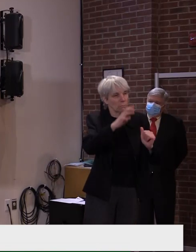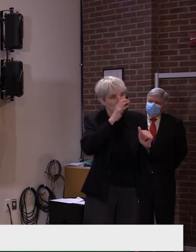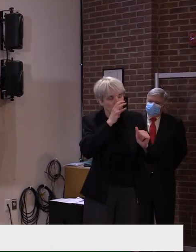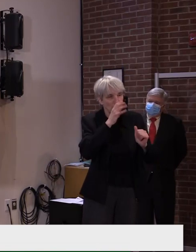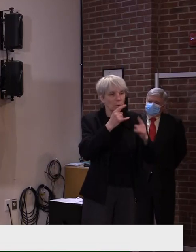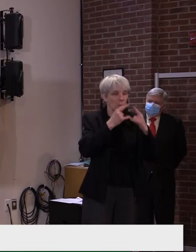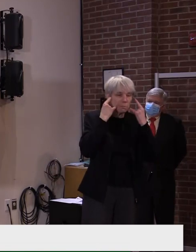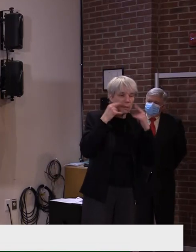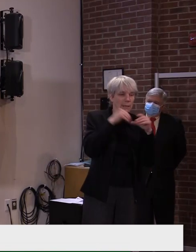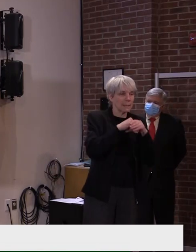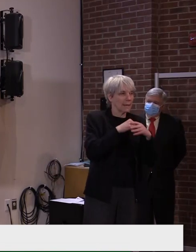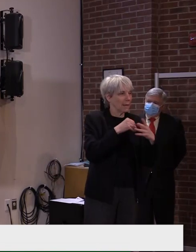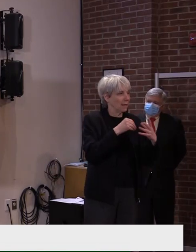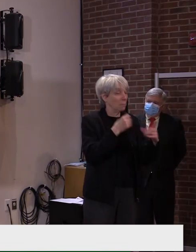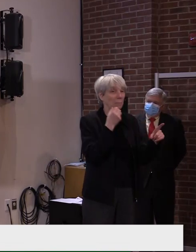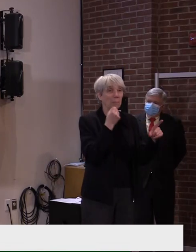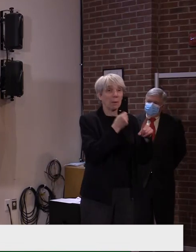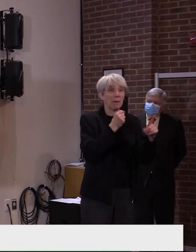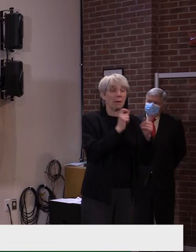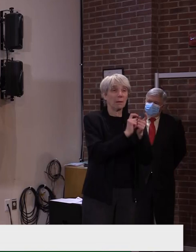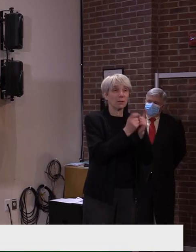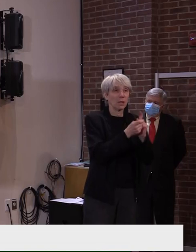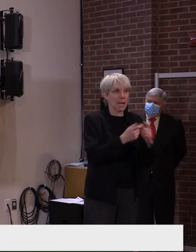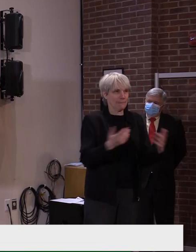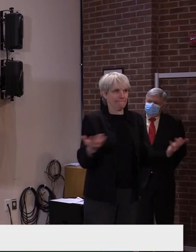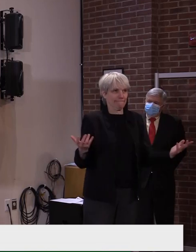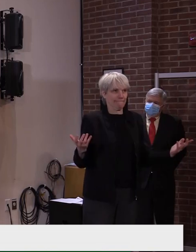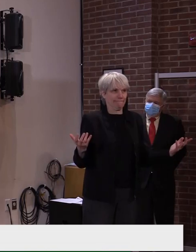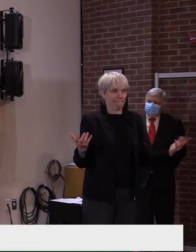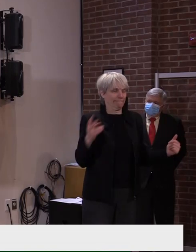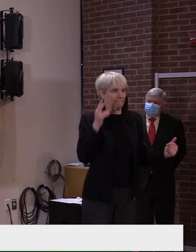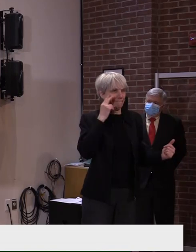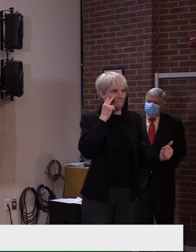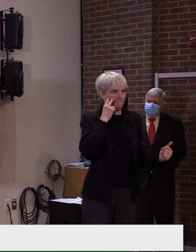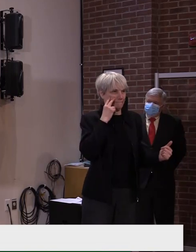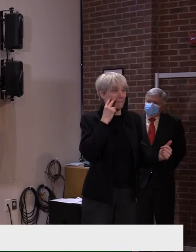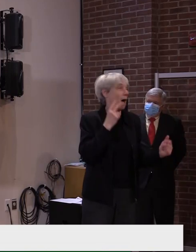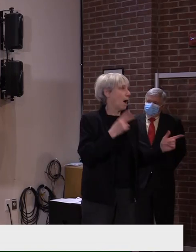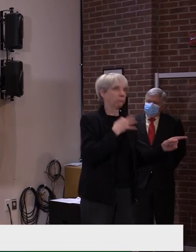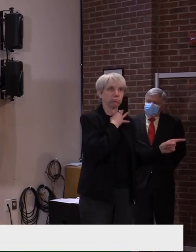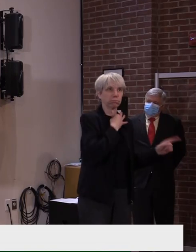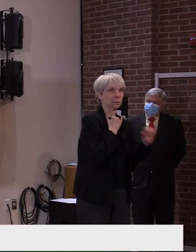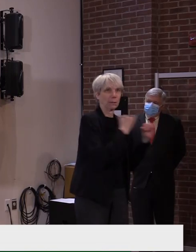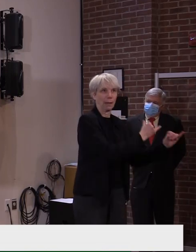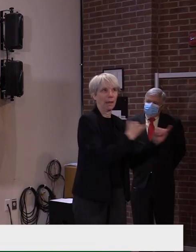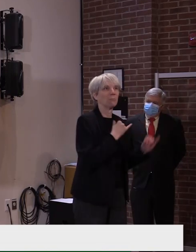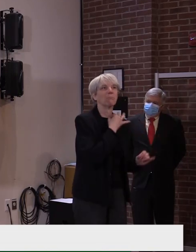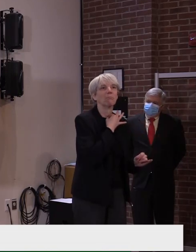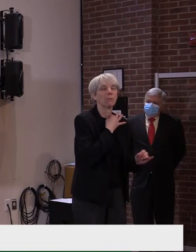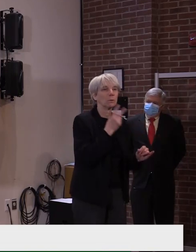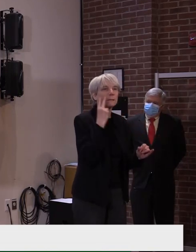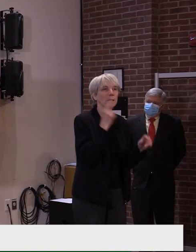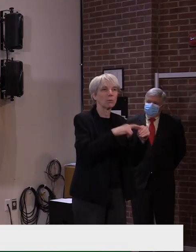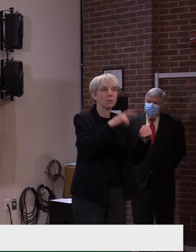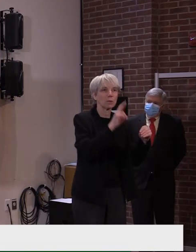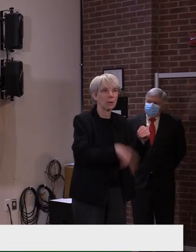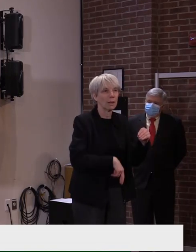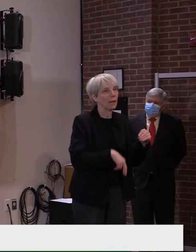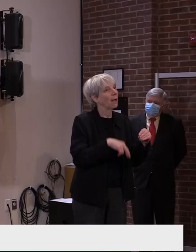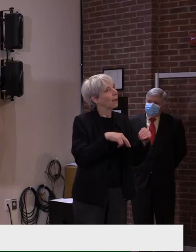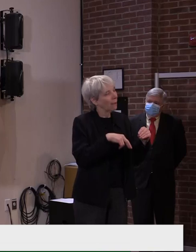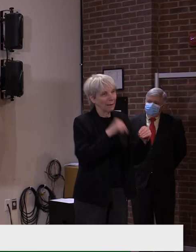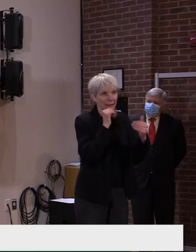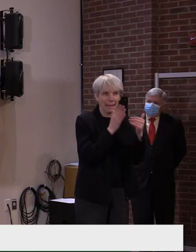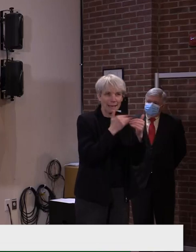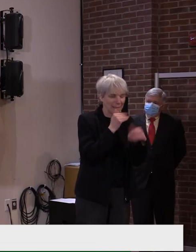period of time. But believe me, love to do that analysis. It's going to get very complicated doing that